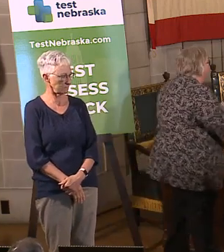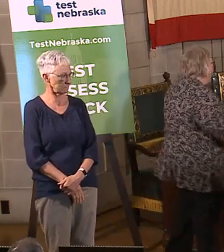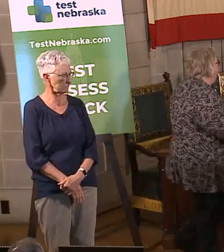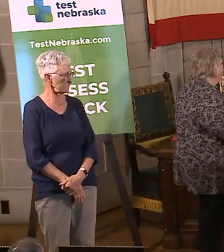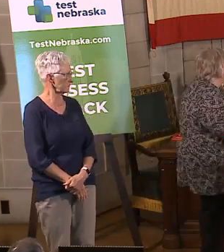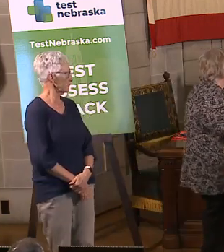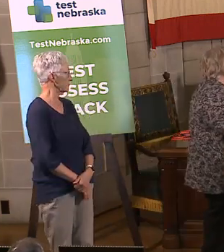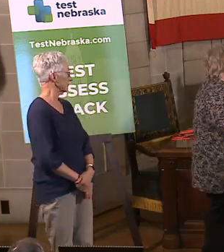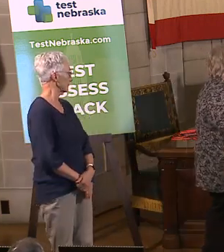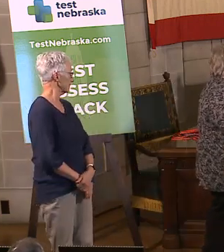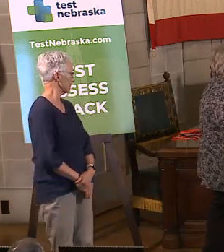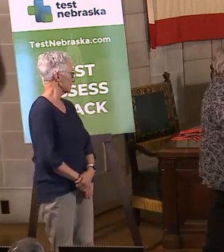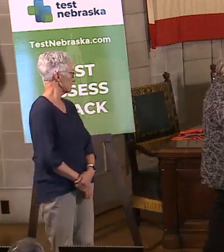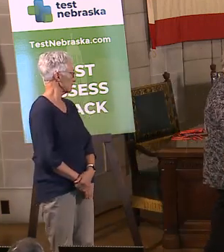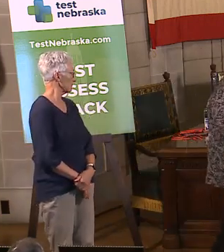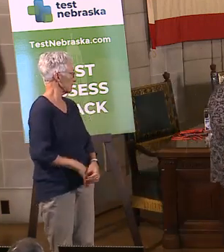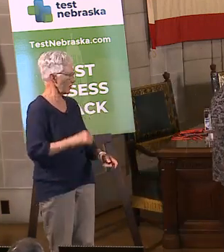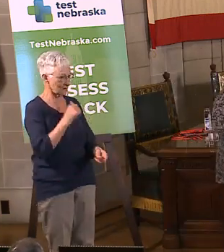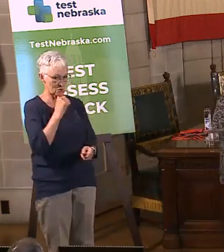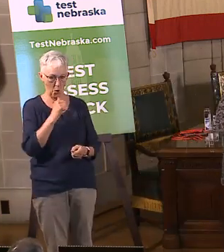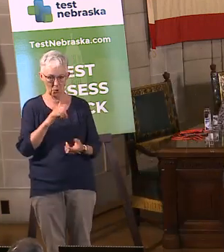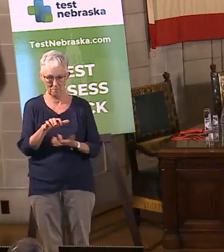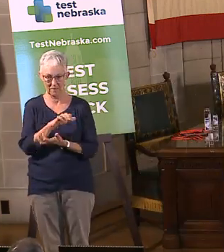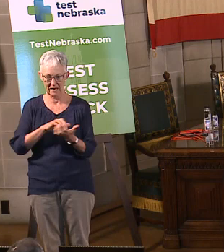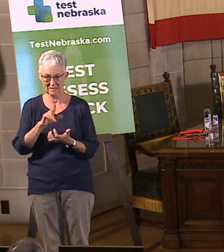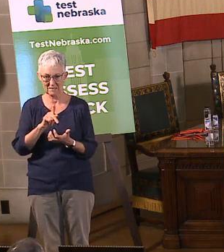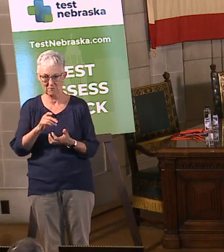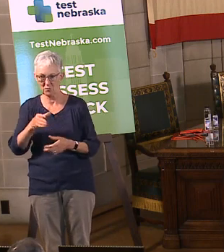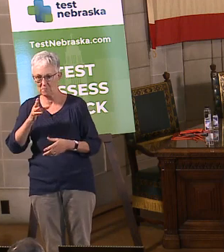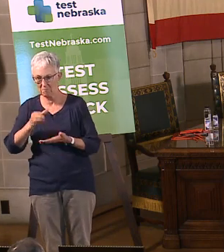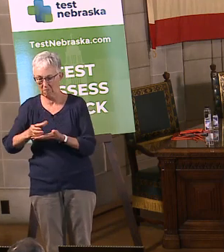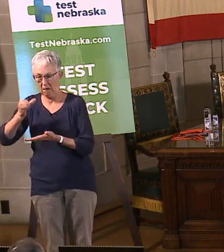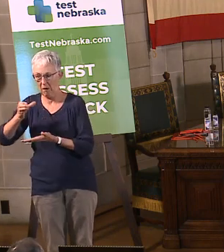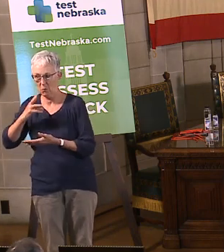Just don't get those two things confused. I won't. Thank you.